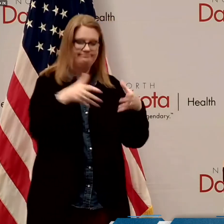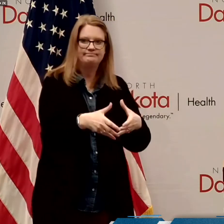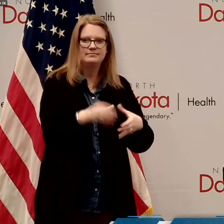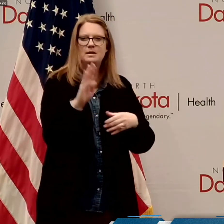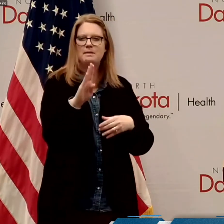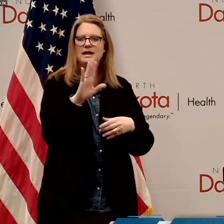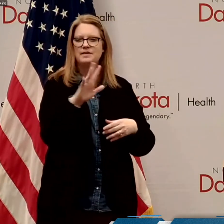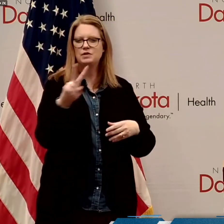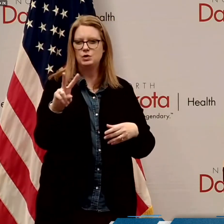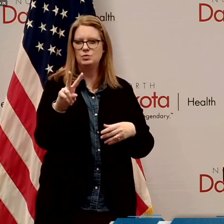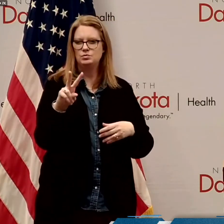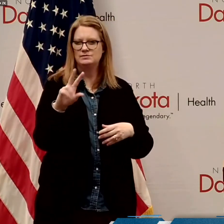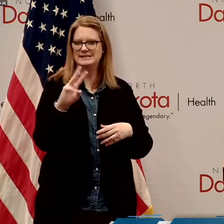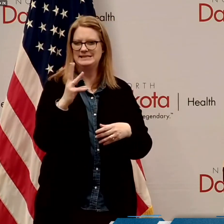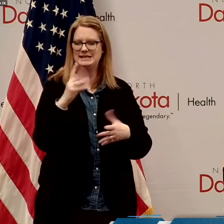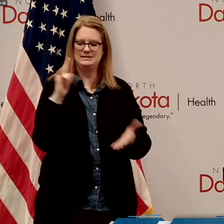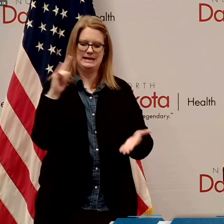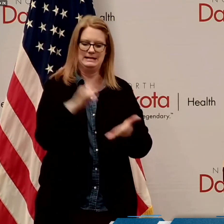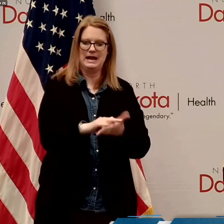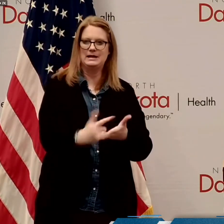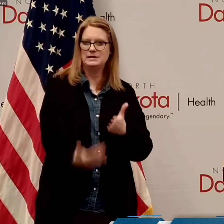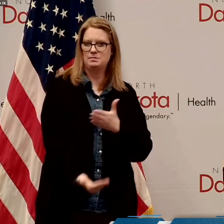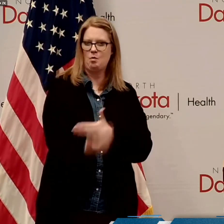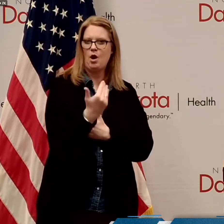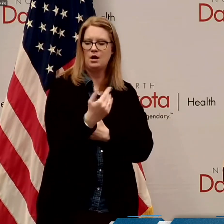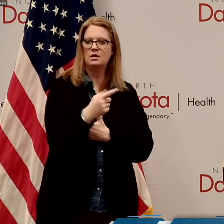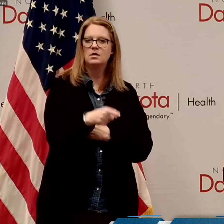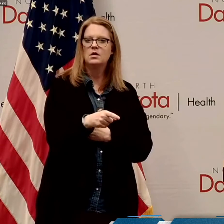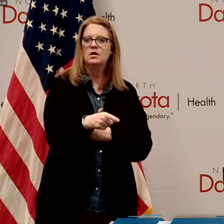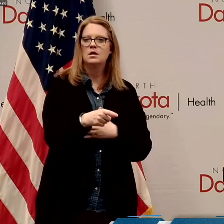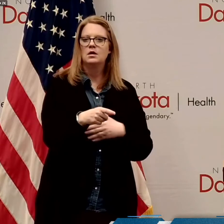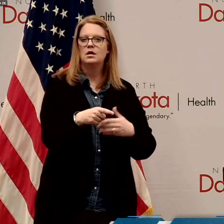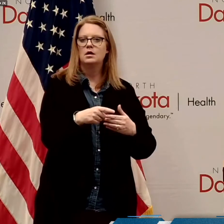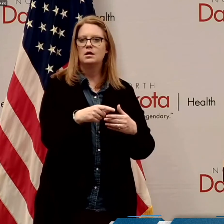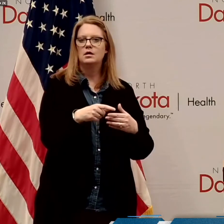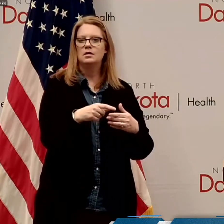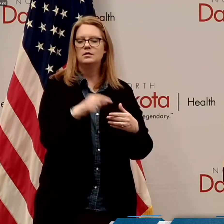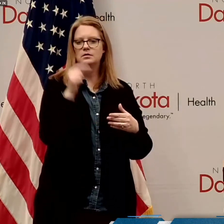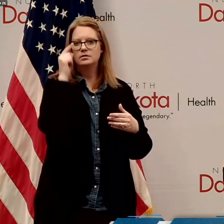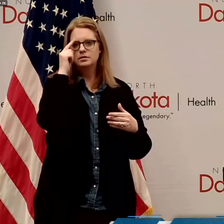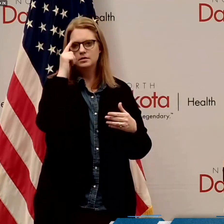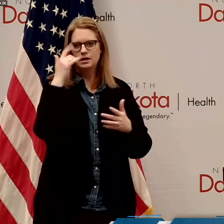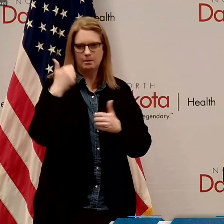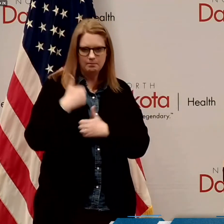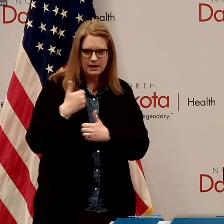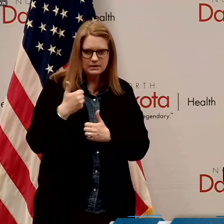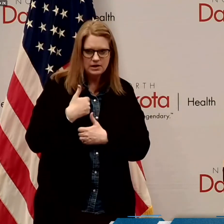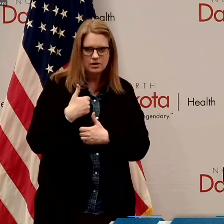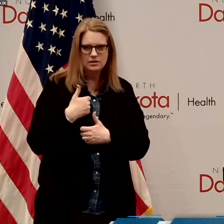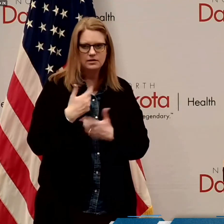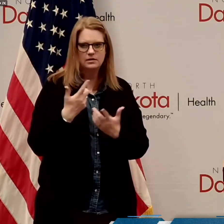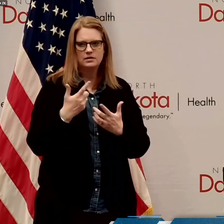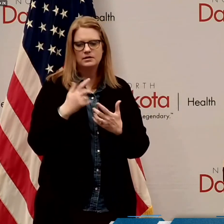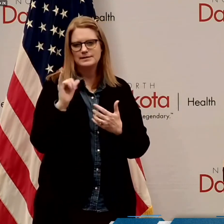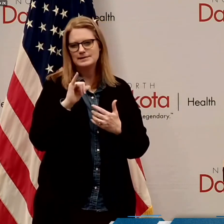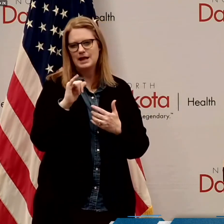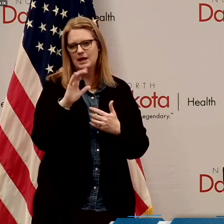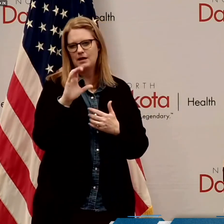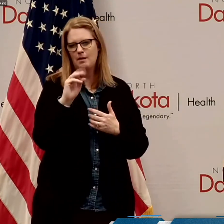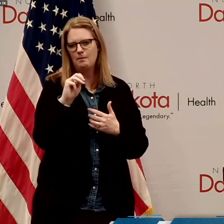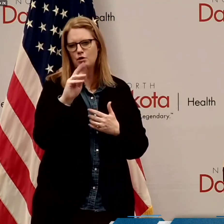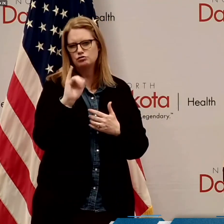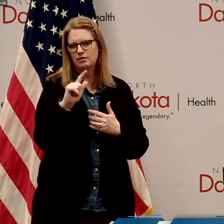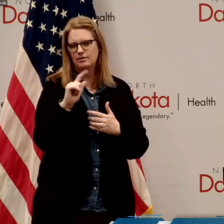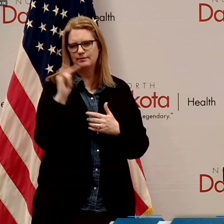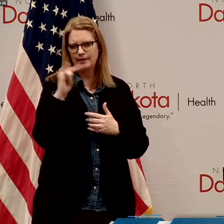B-52s, 6 are flying back, landed this morning. There's a military, but effectively a commercial airline flying direct from